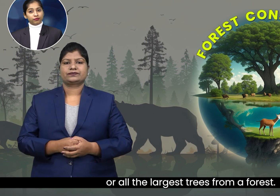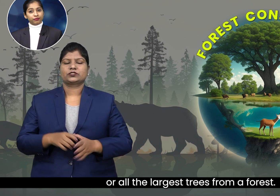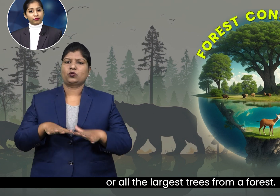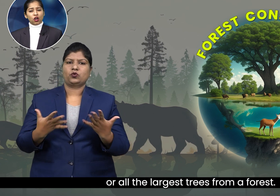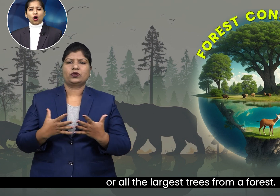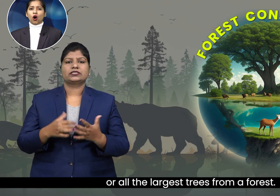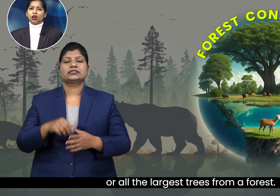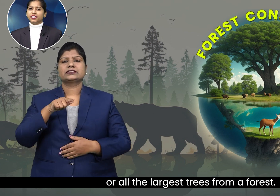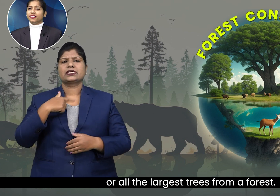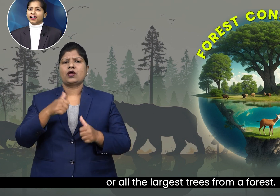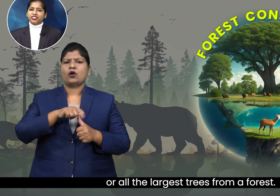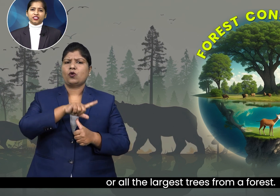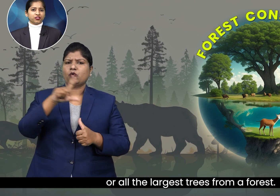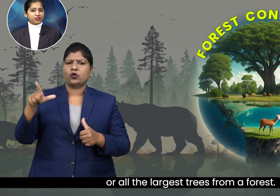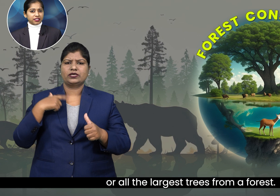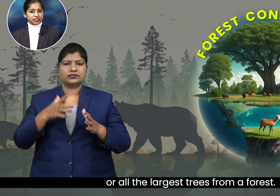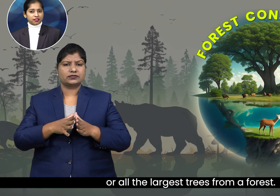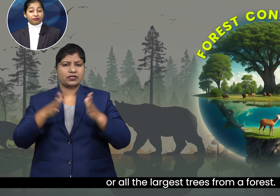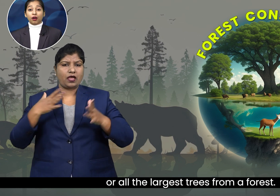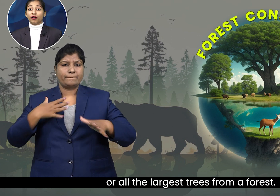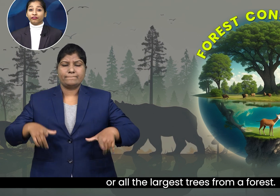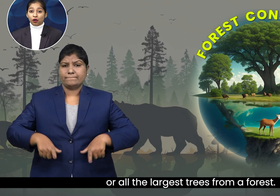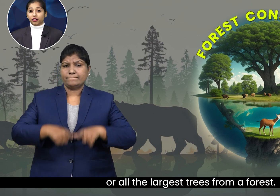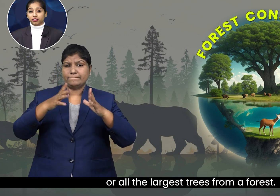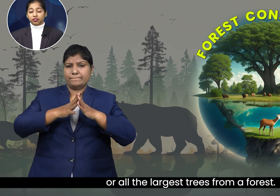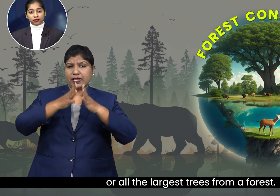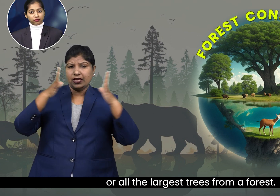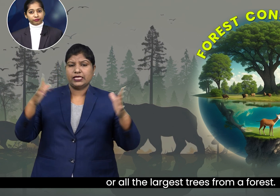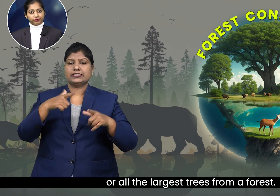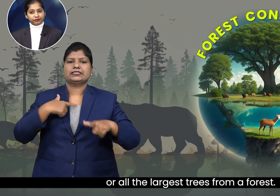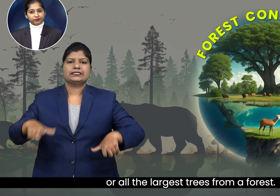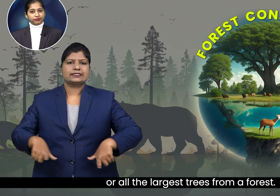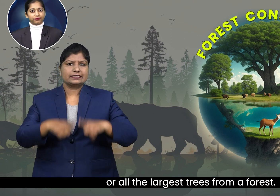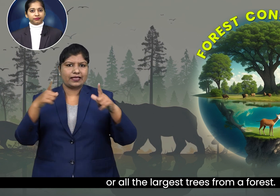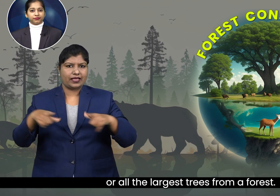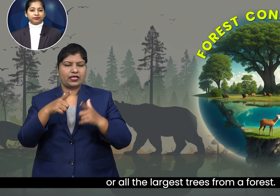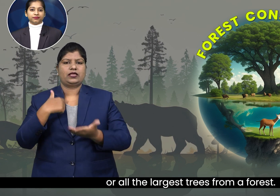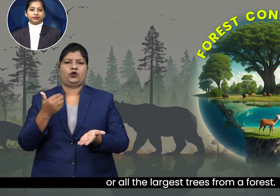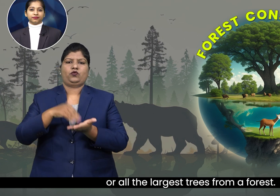or all the largest trees from a forest.